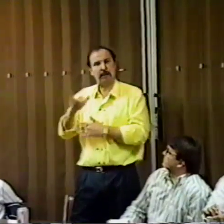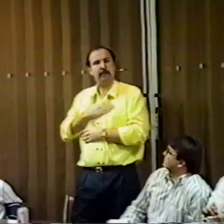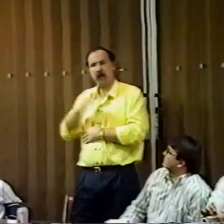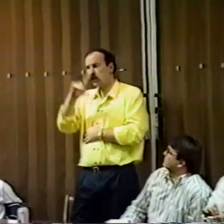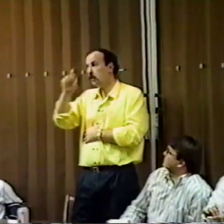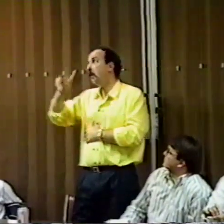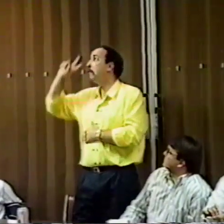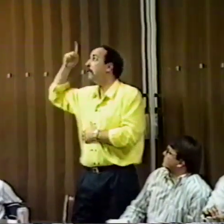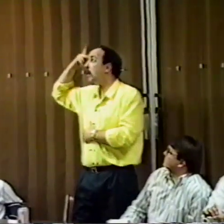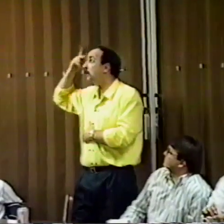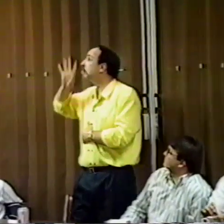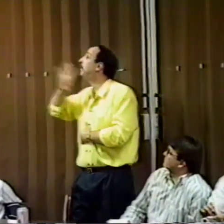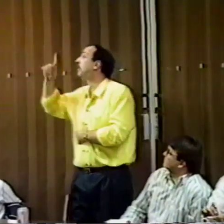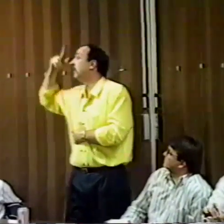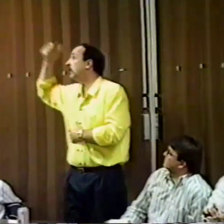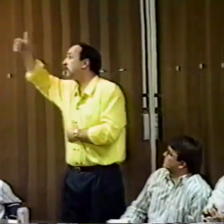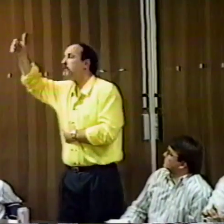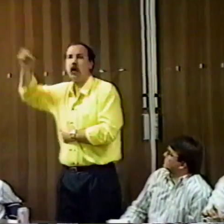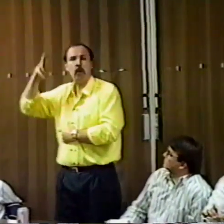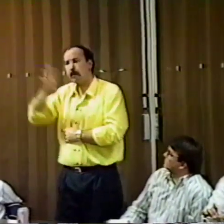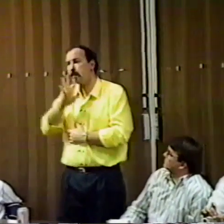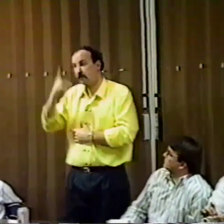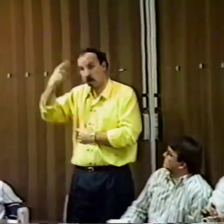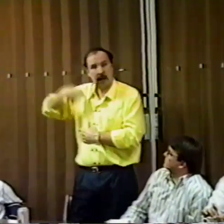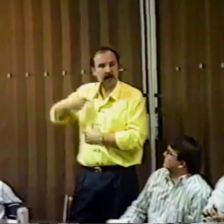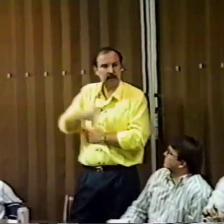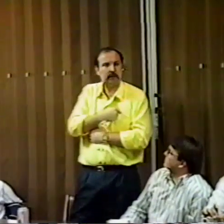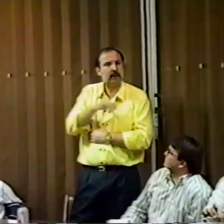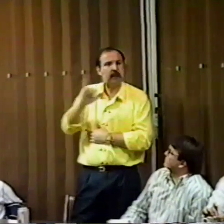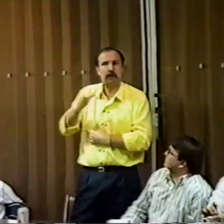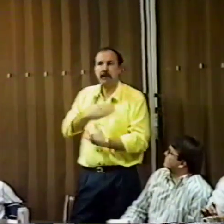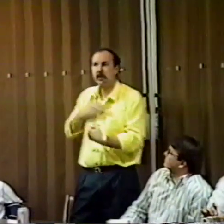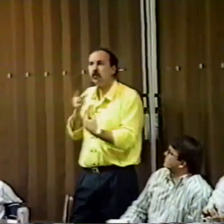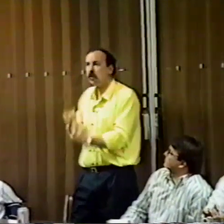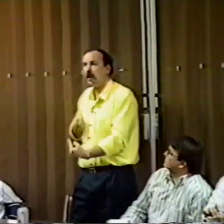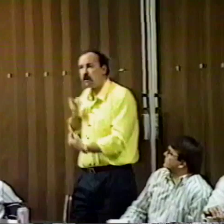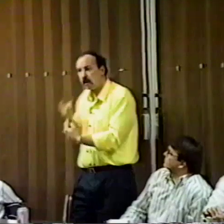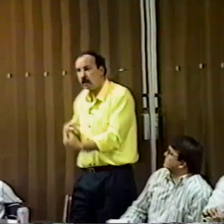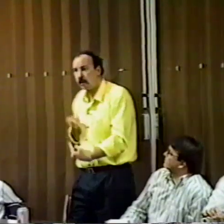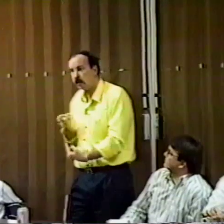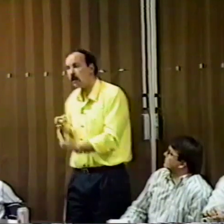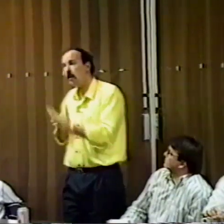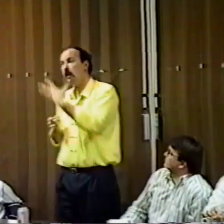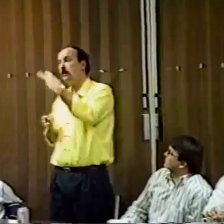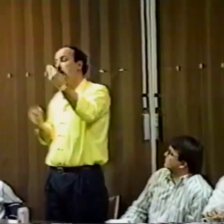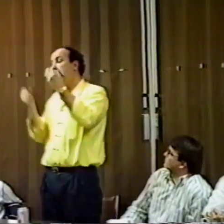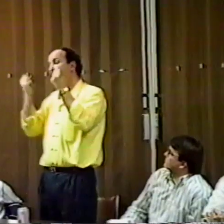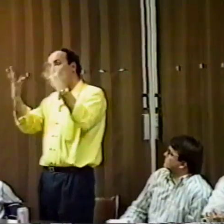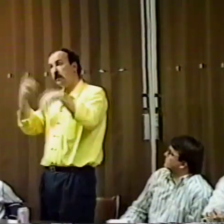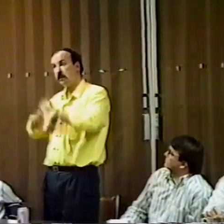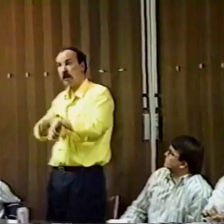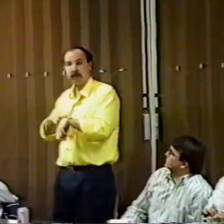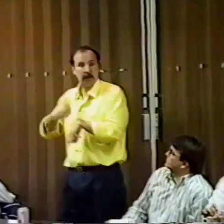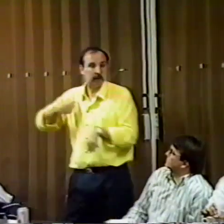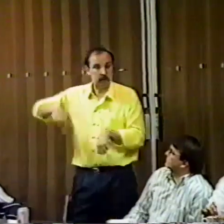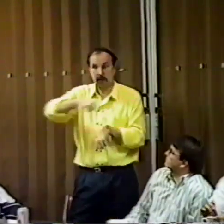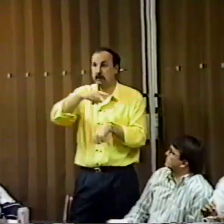that we want to continue on with Canada as one. So why are the politicians not representing us? And that's one of the struggles I have. Also,